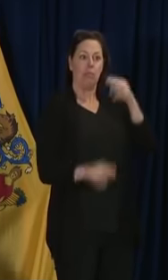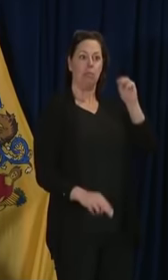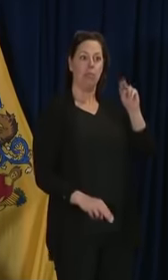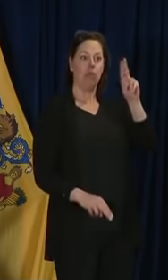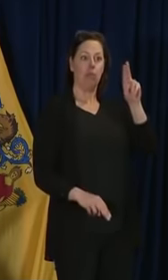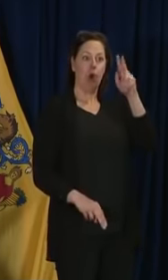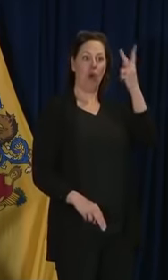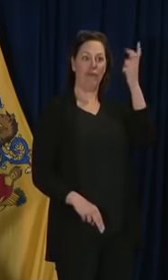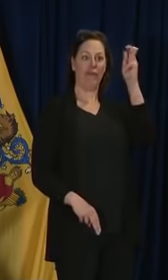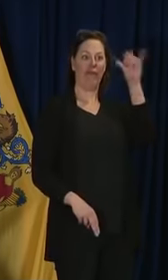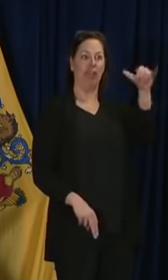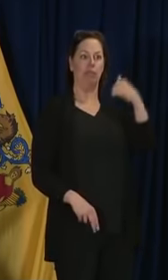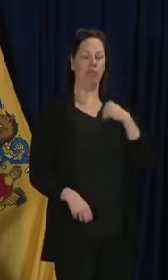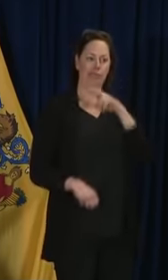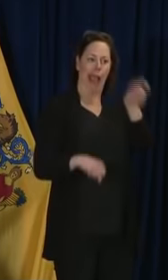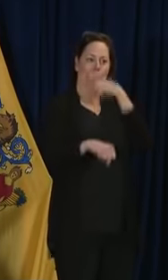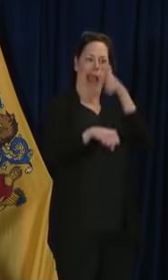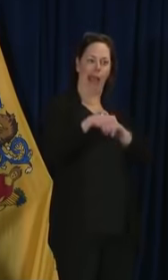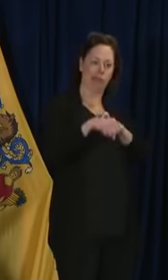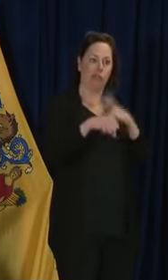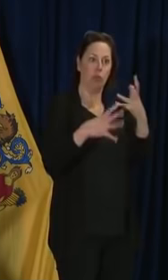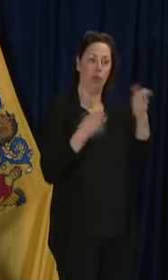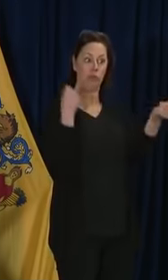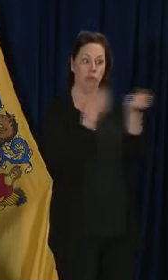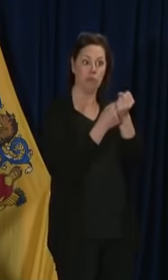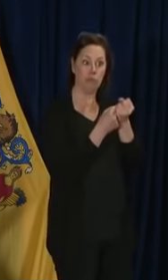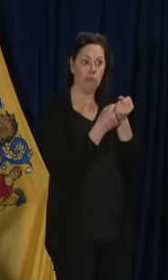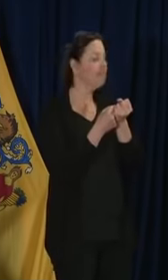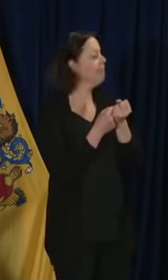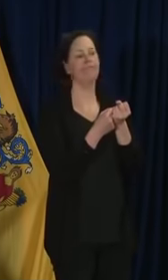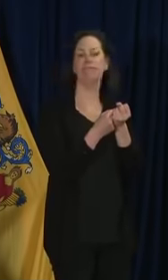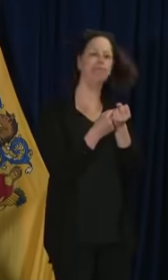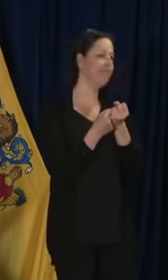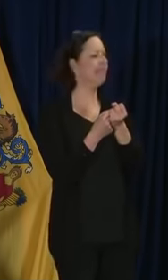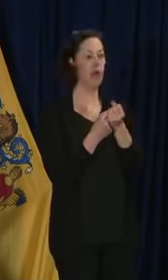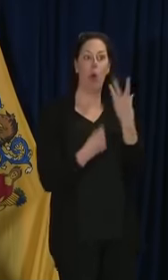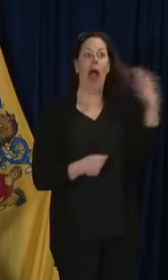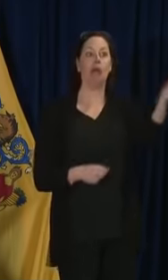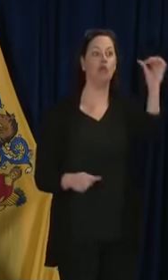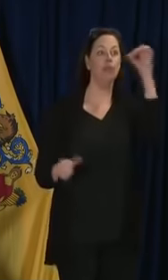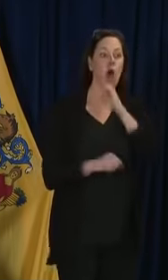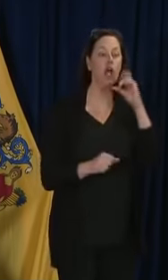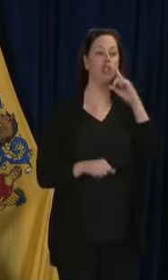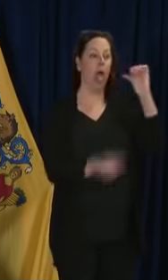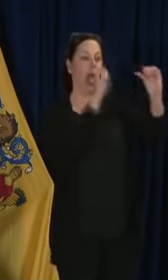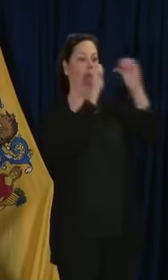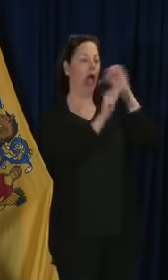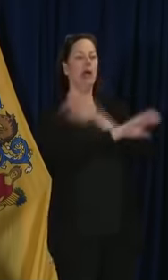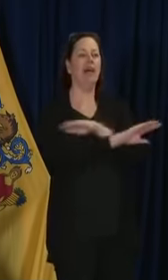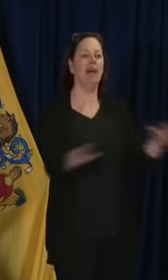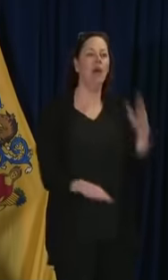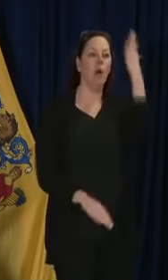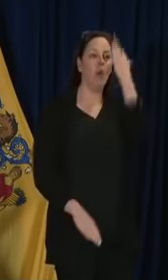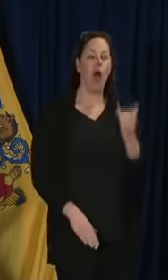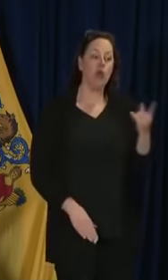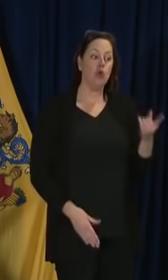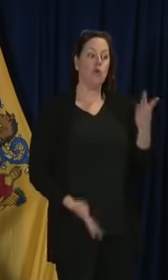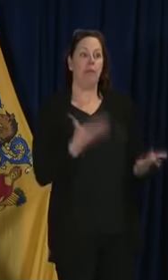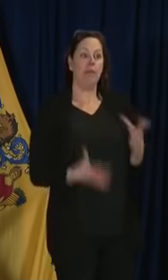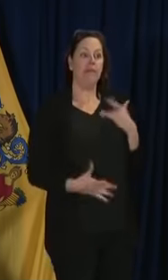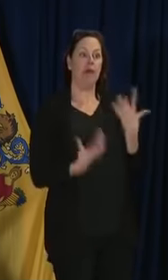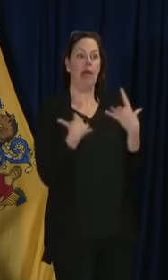bar. Even if you feel completely healthy, still be a carrier of coronavirus. There will be another St. Patrick's Day